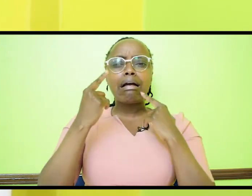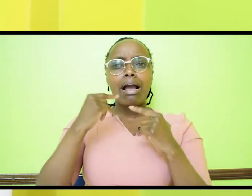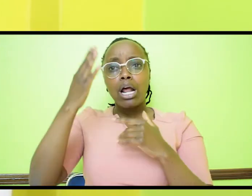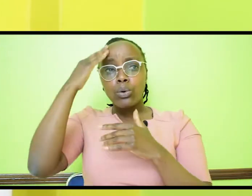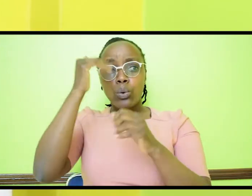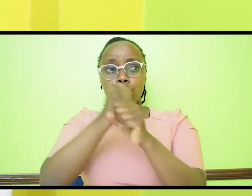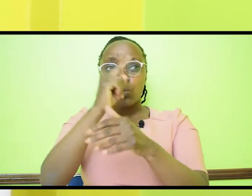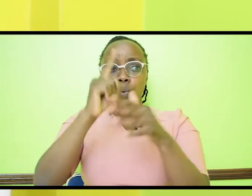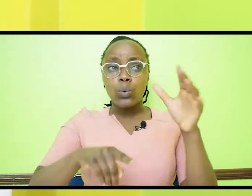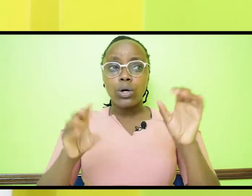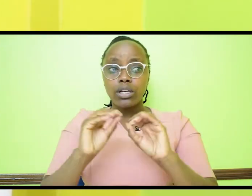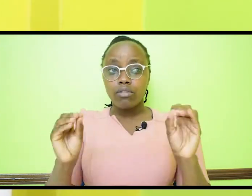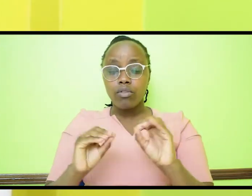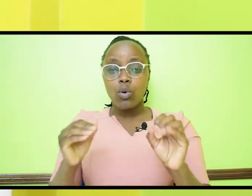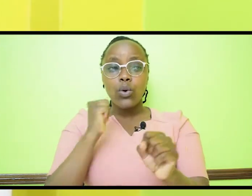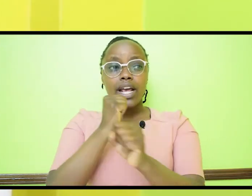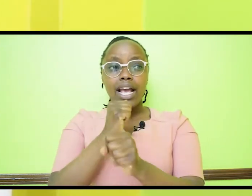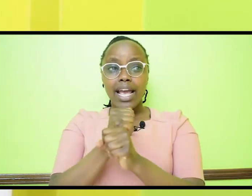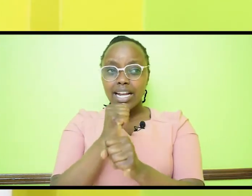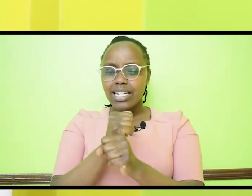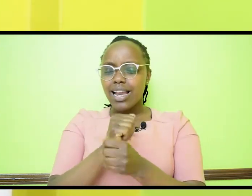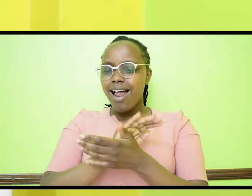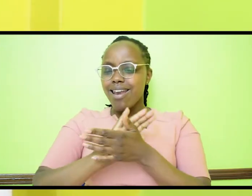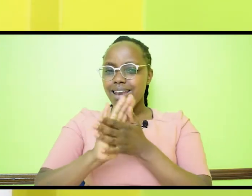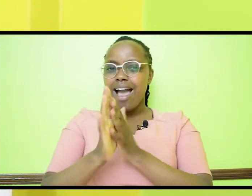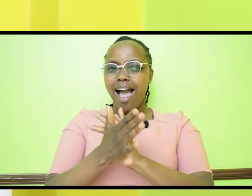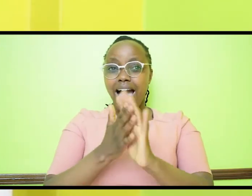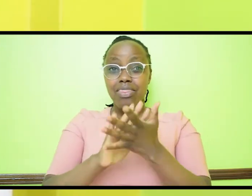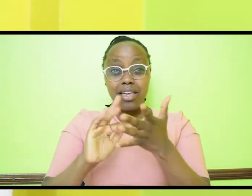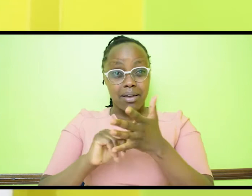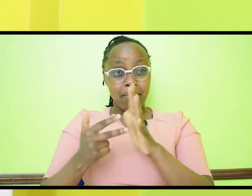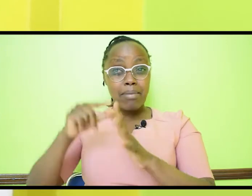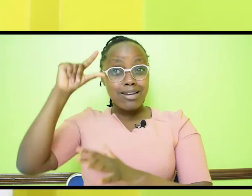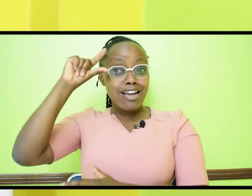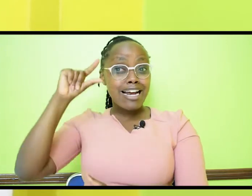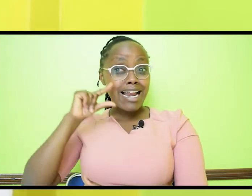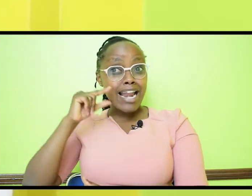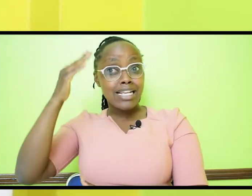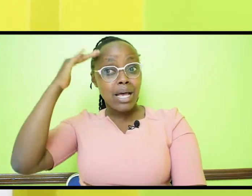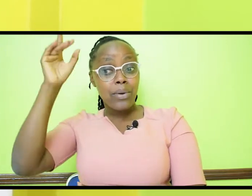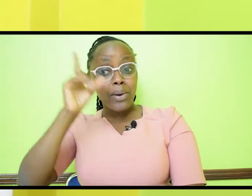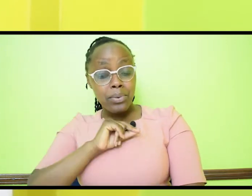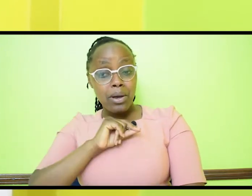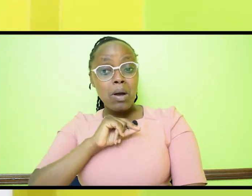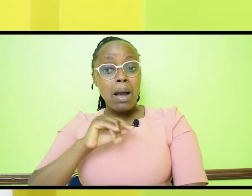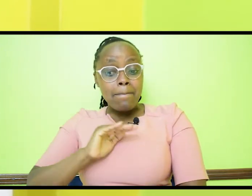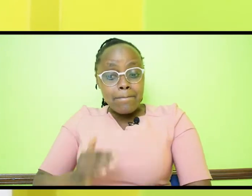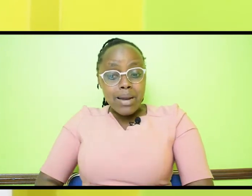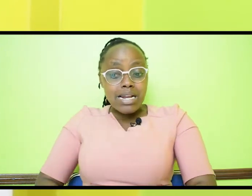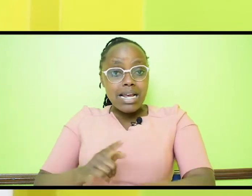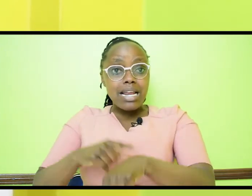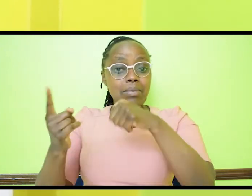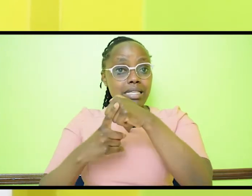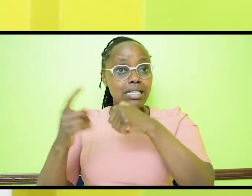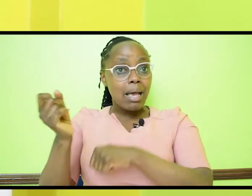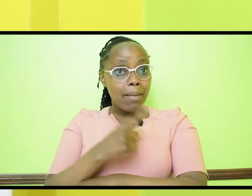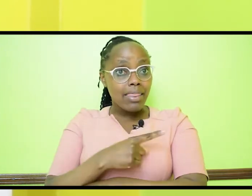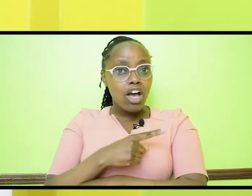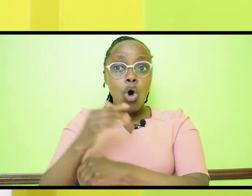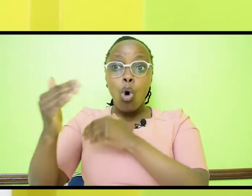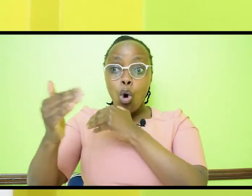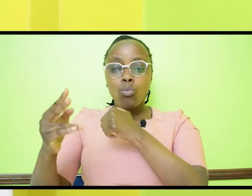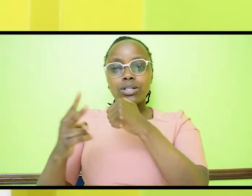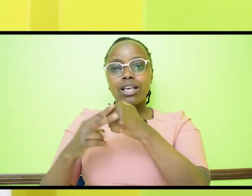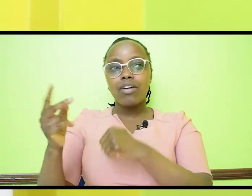crying. She didn't know what to do because we hadn't done absolutely nothing. So she learned she was pregnant when she was 6 months pregnant.